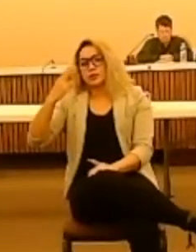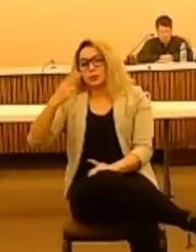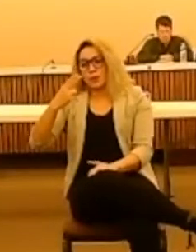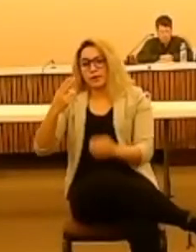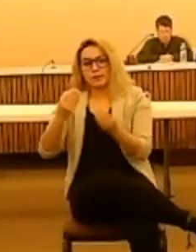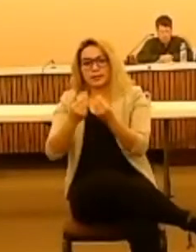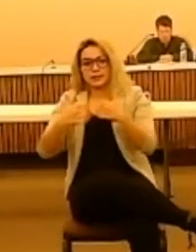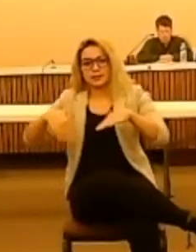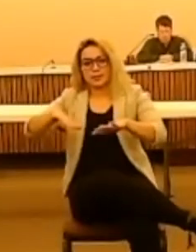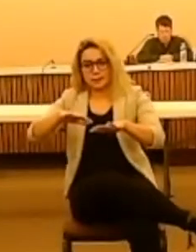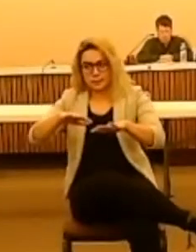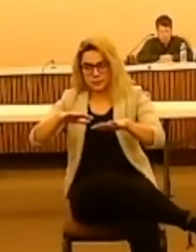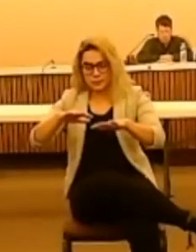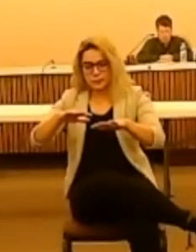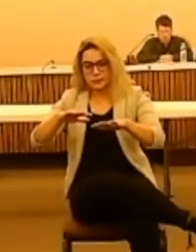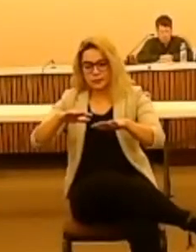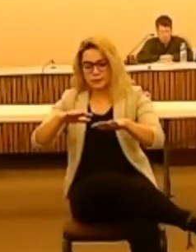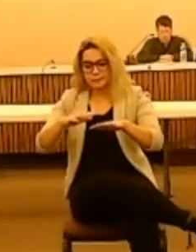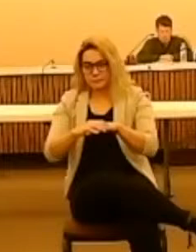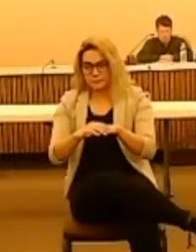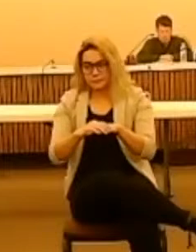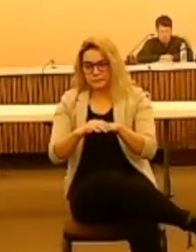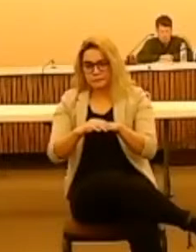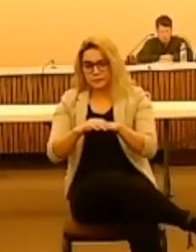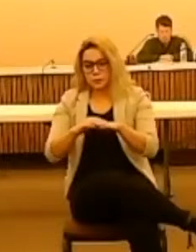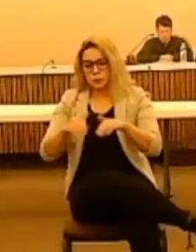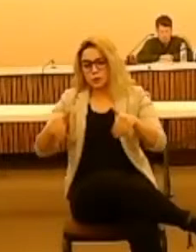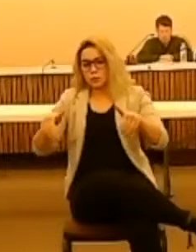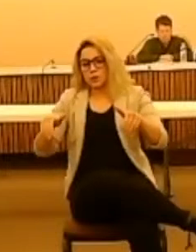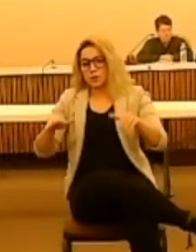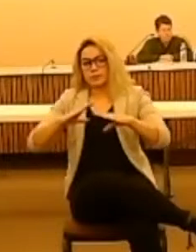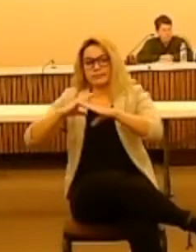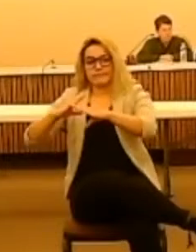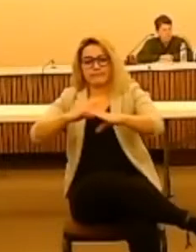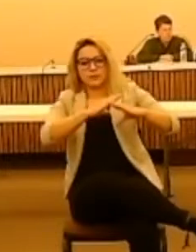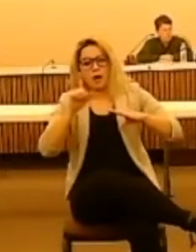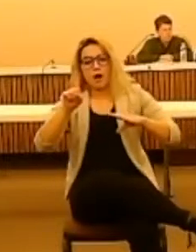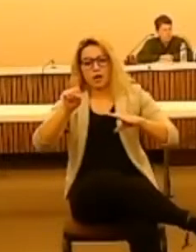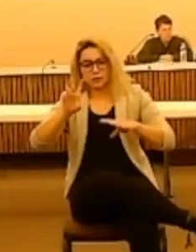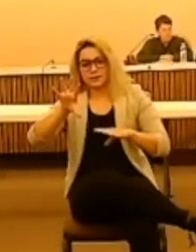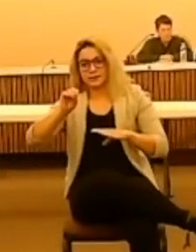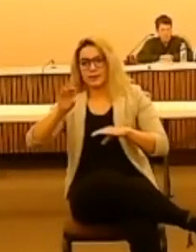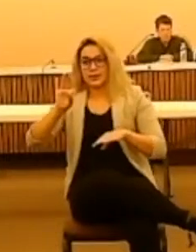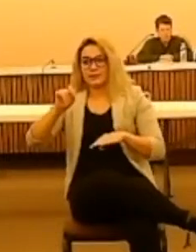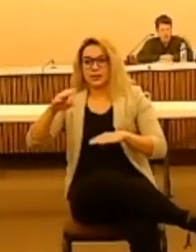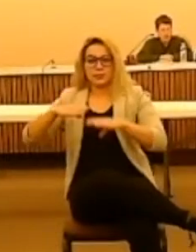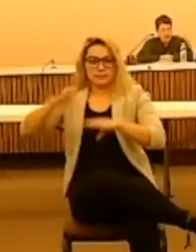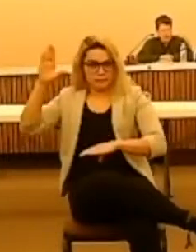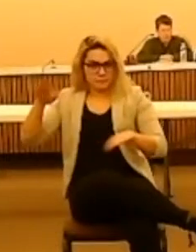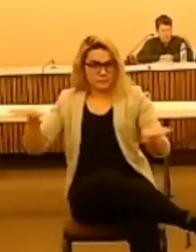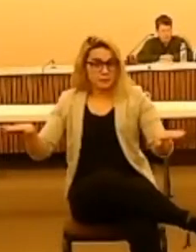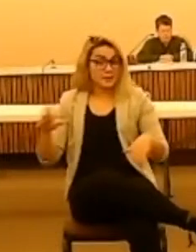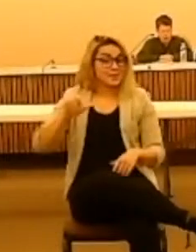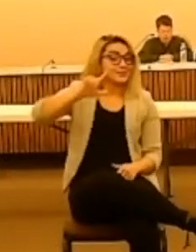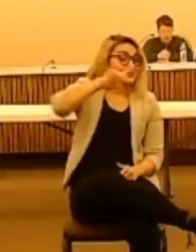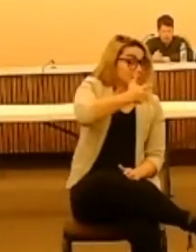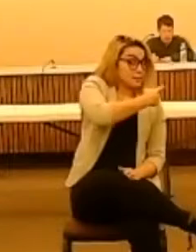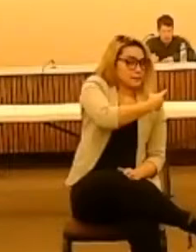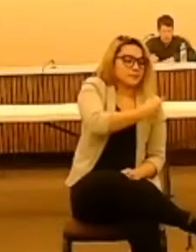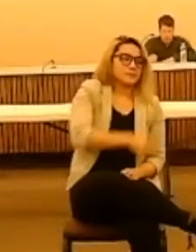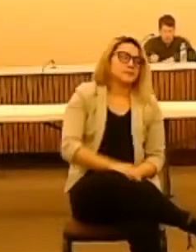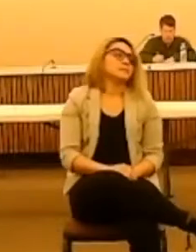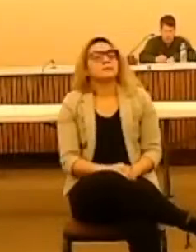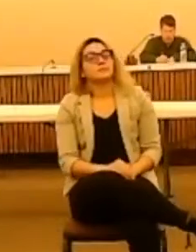sites to be 150 feet. Second. Hearing no